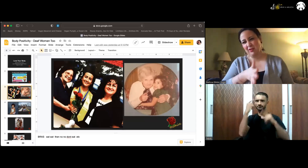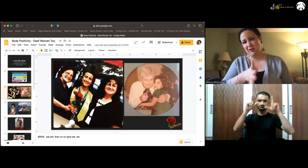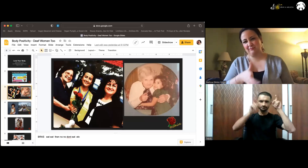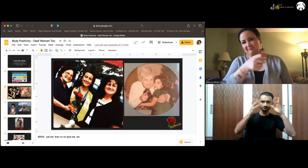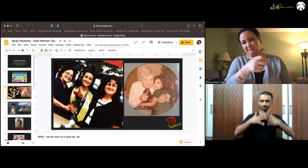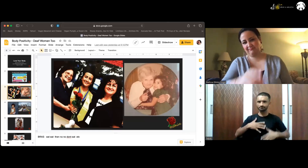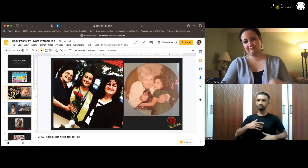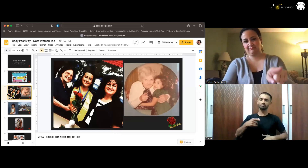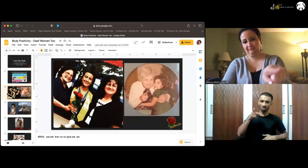Okay, we continue.